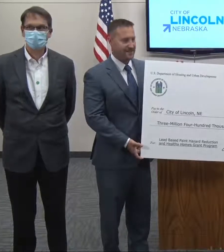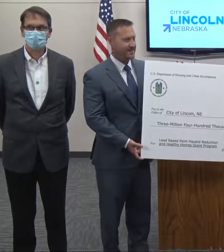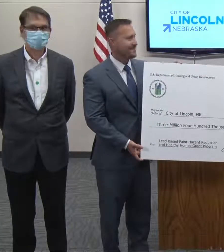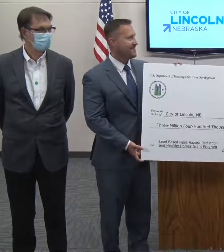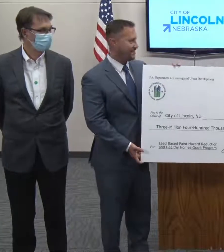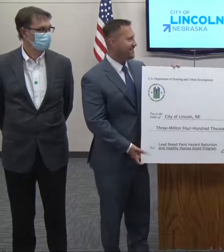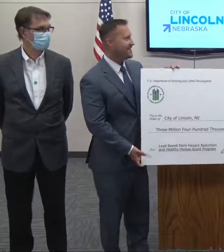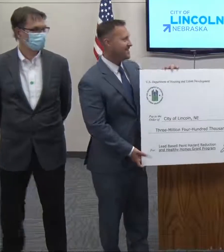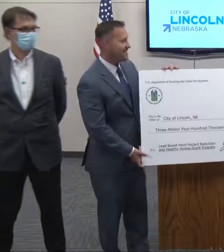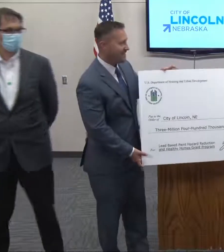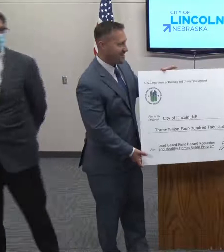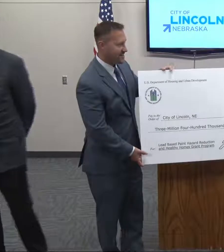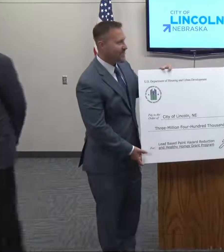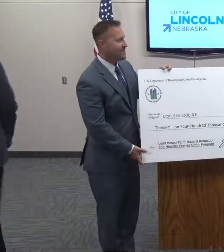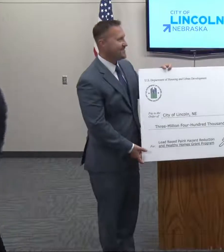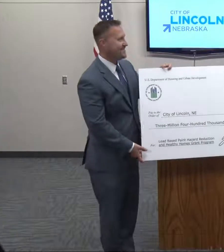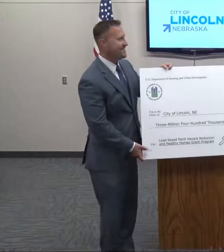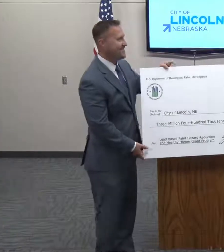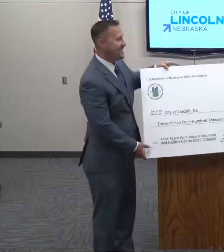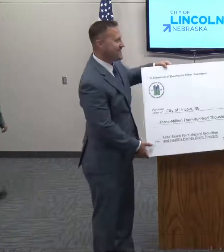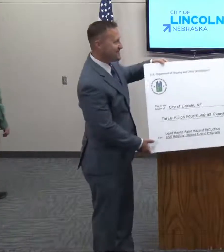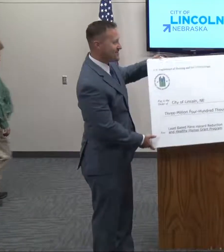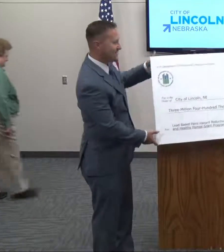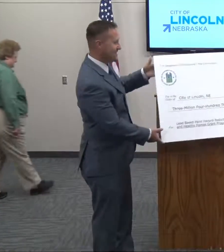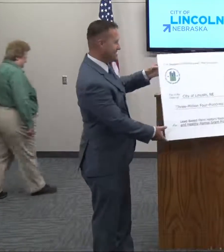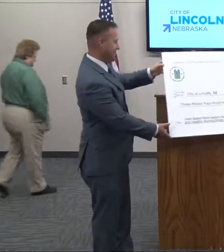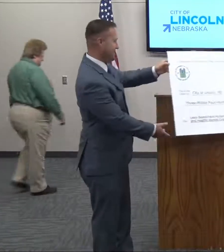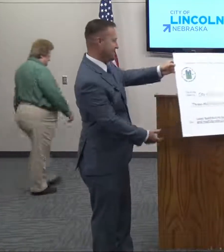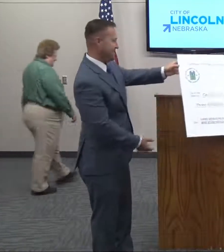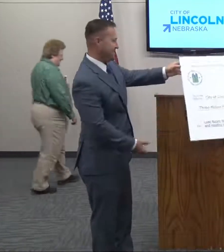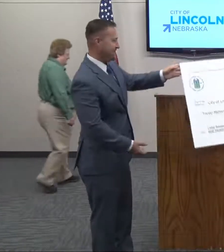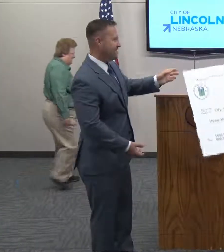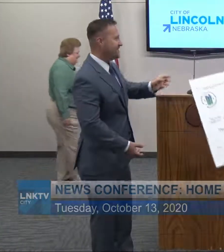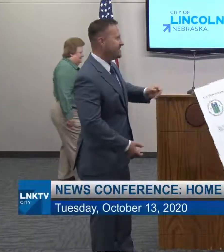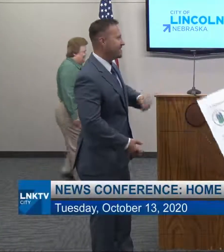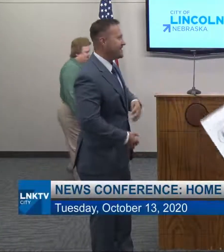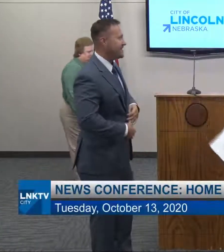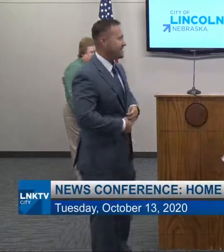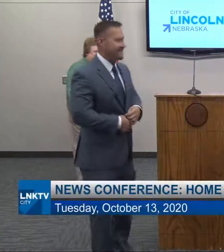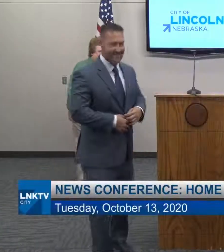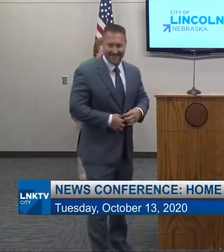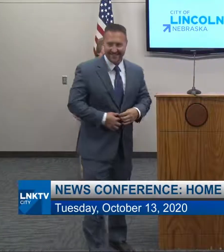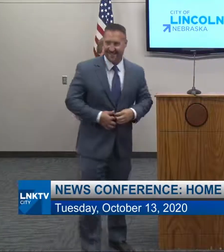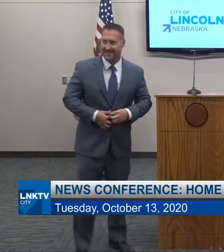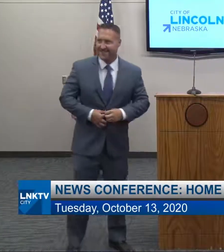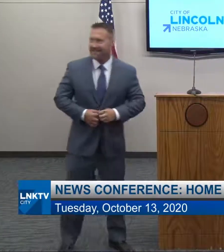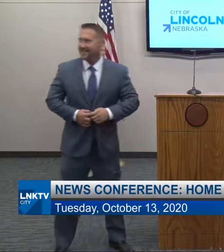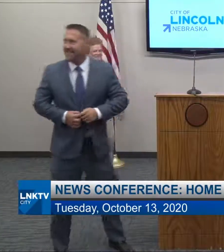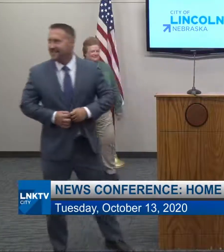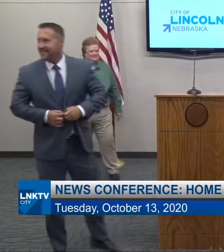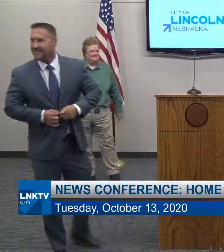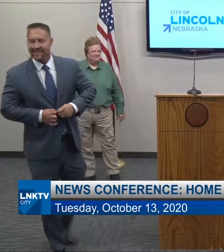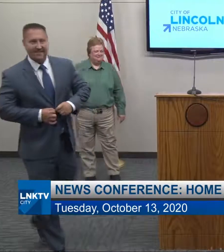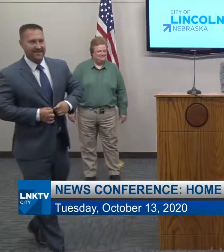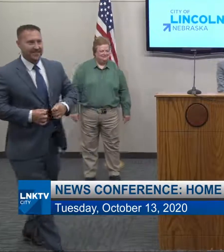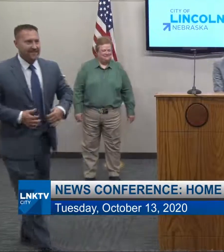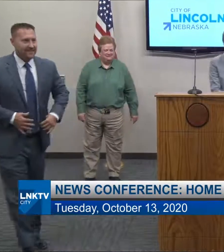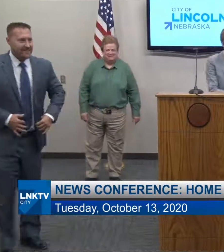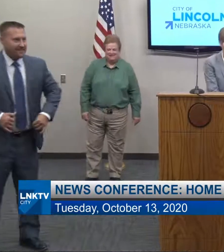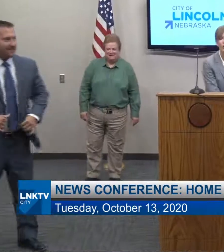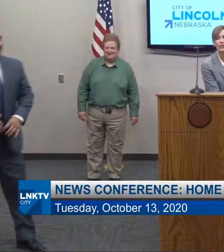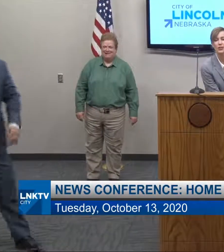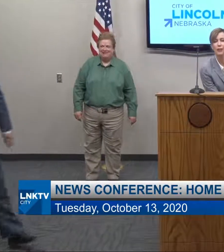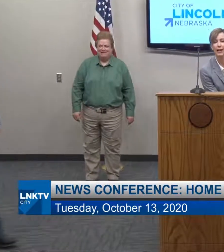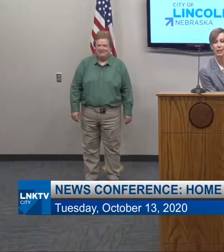Great. All right. Thank you. Absolutely. Keep holding on to it.